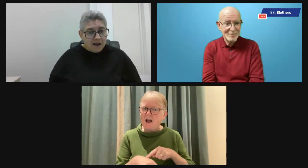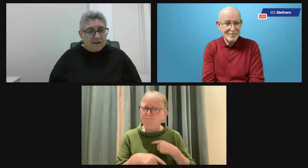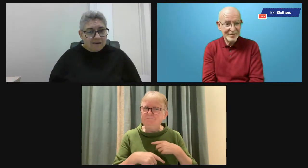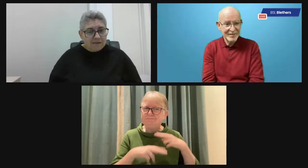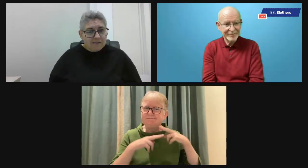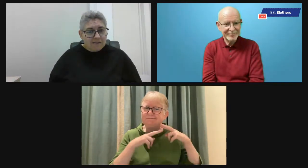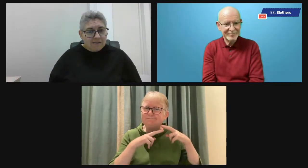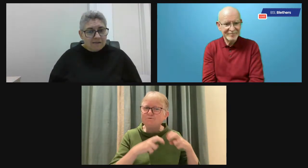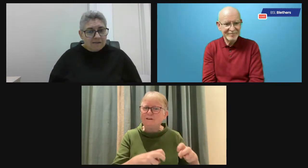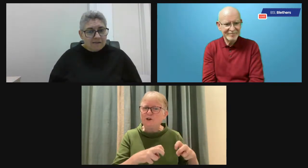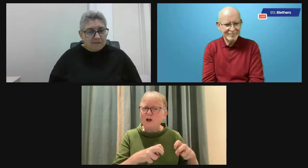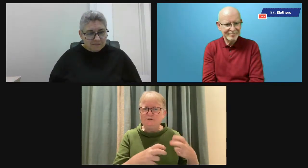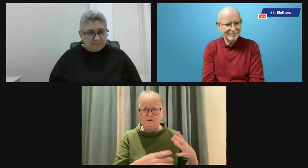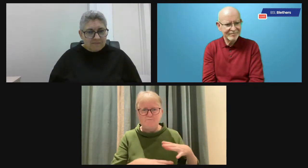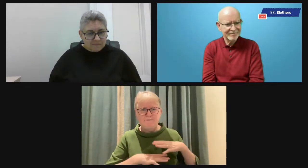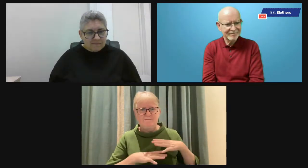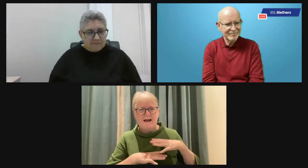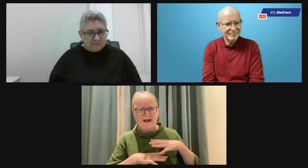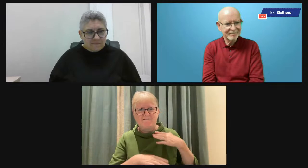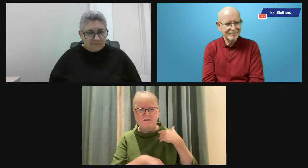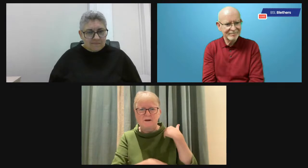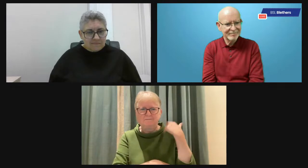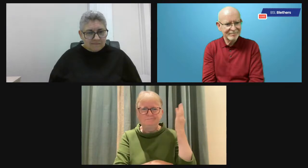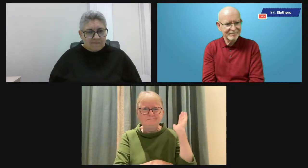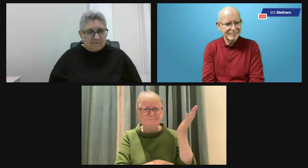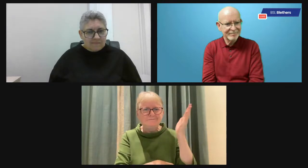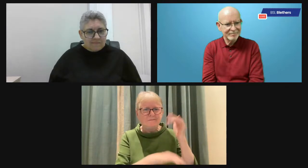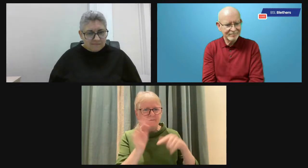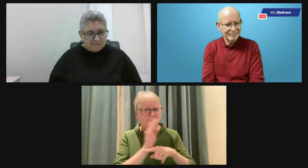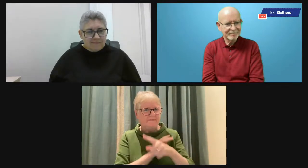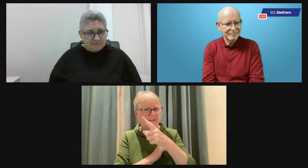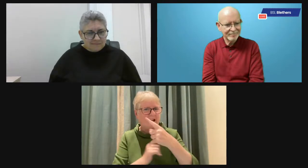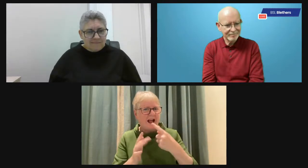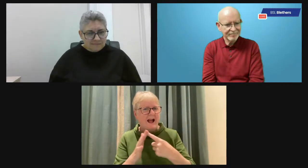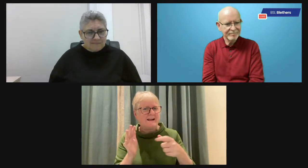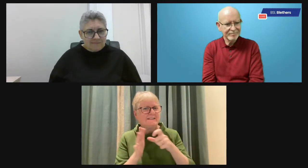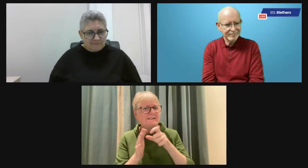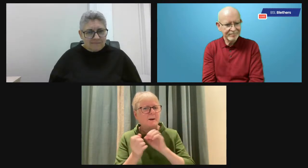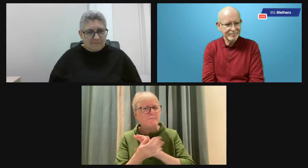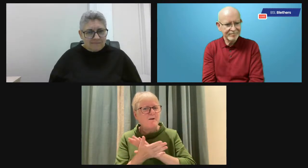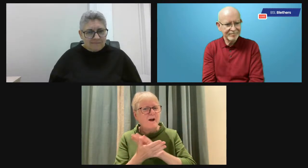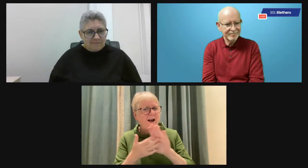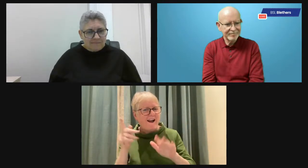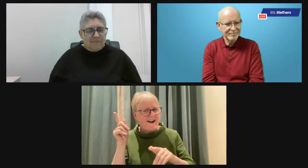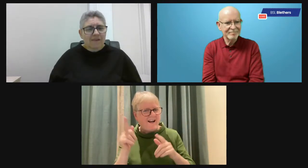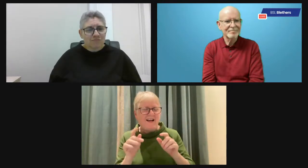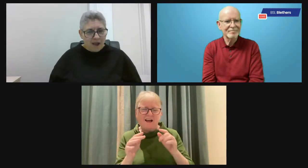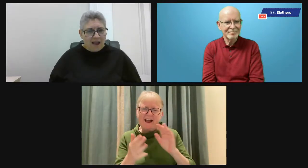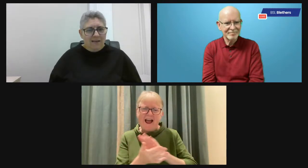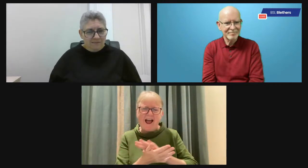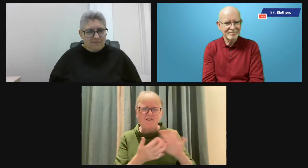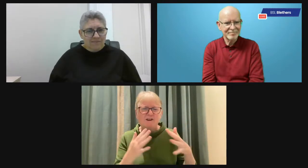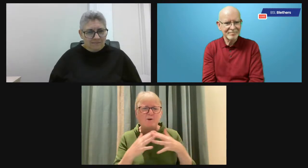Well, that was made in my house at that time. Wow. I was a researcher and I was preparing to